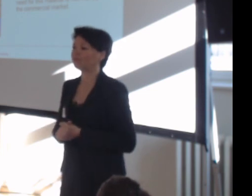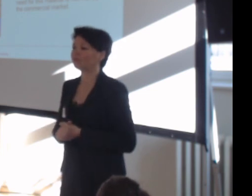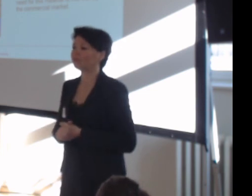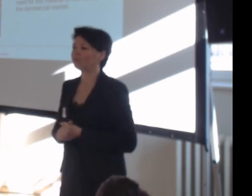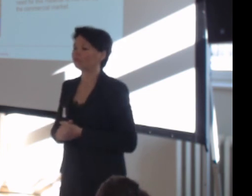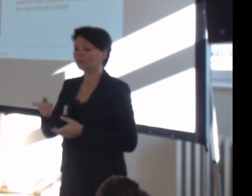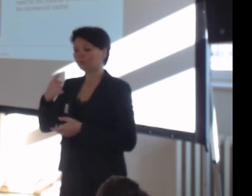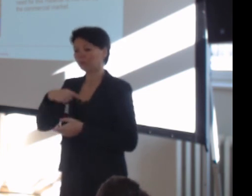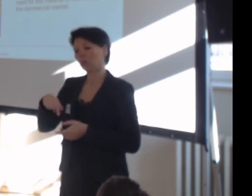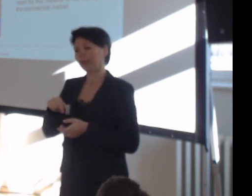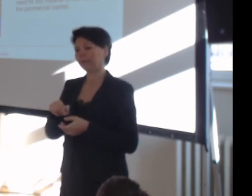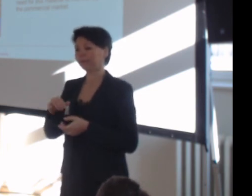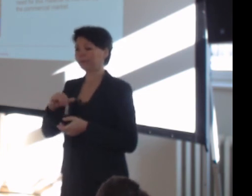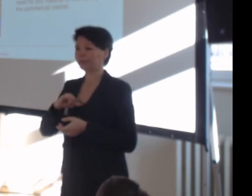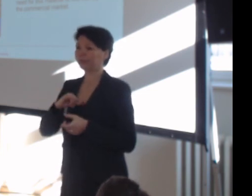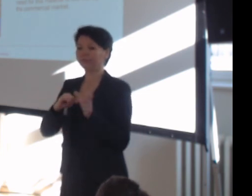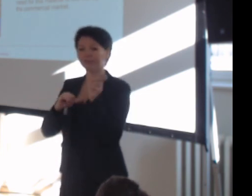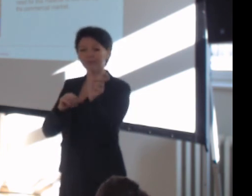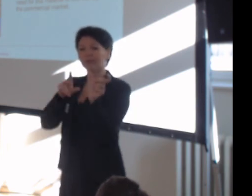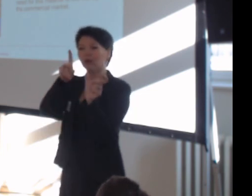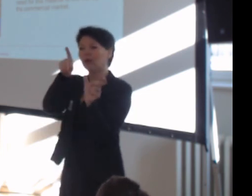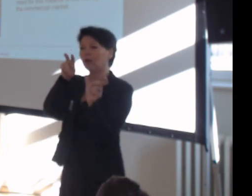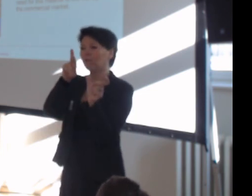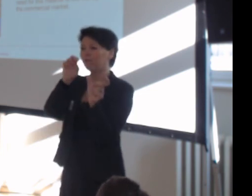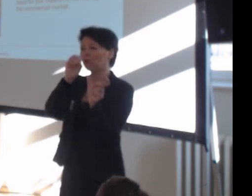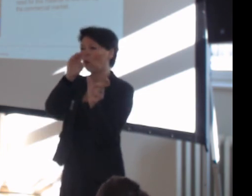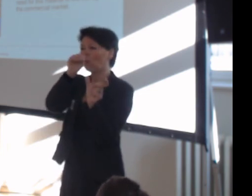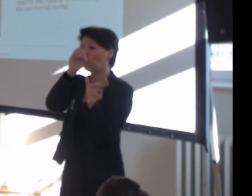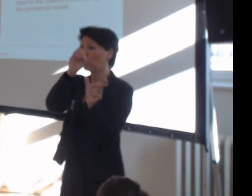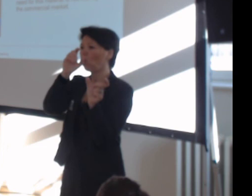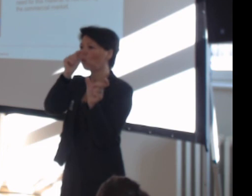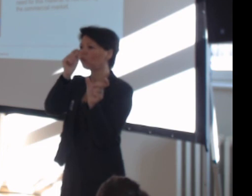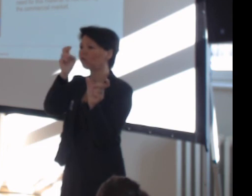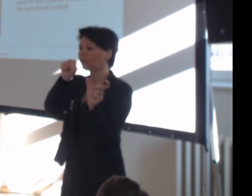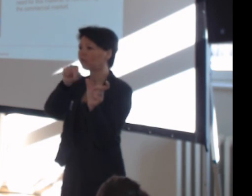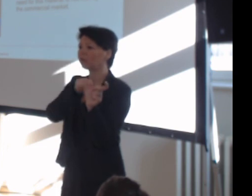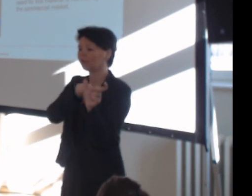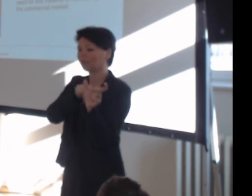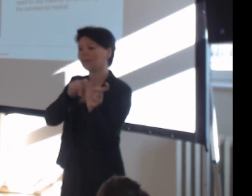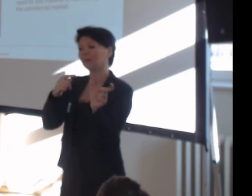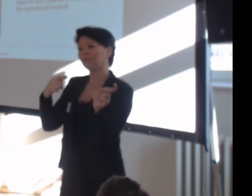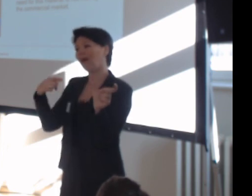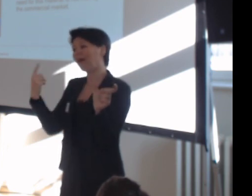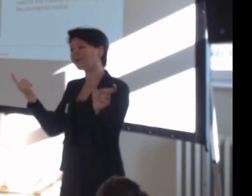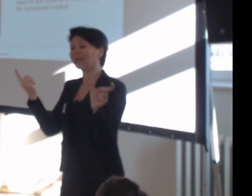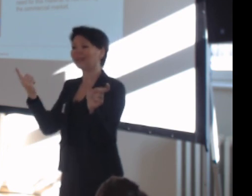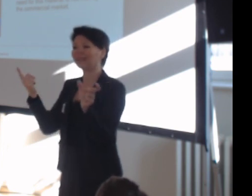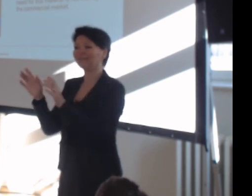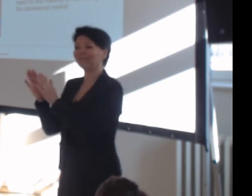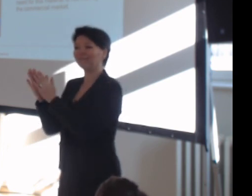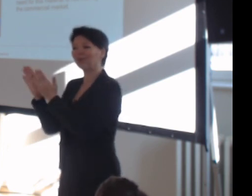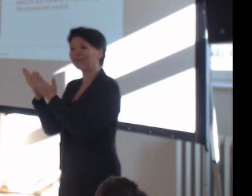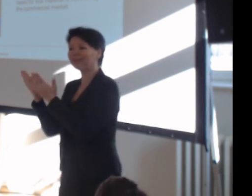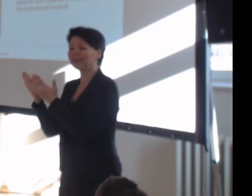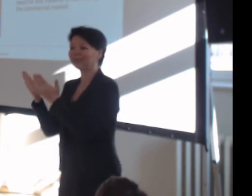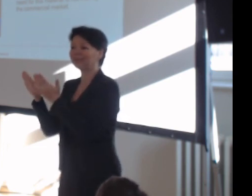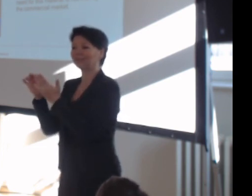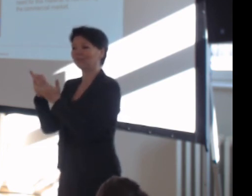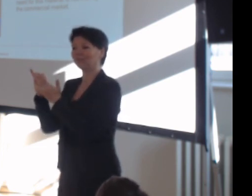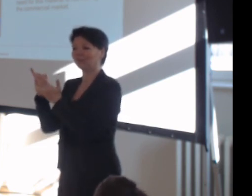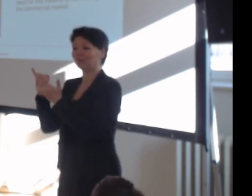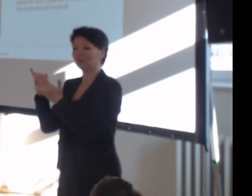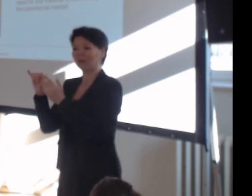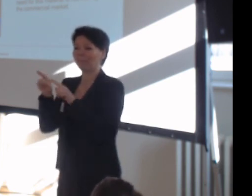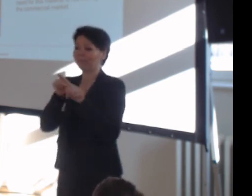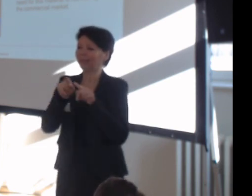word promote to what we do with the other formats, which is produce, buy, sell and distribute.